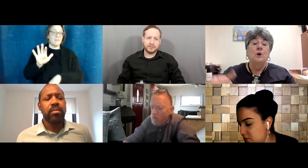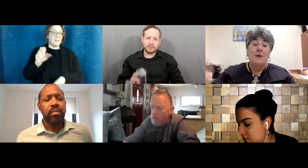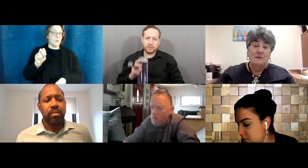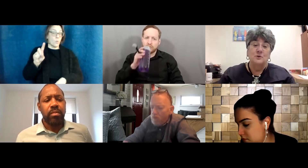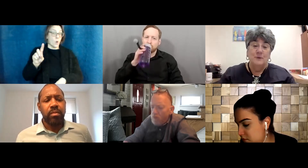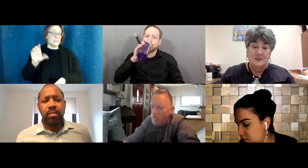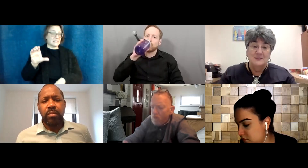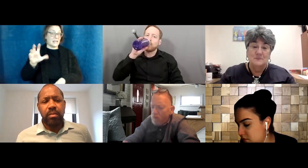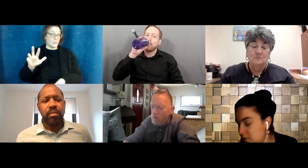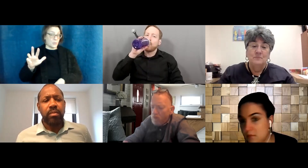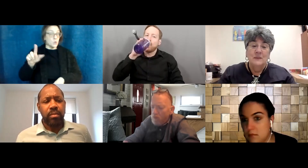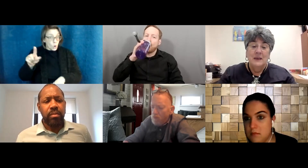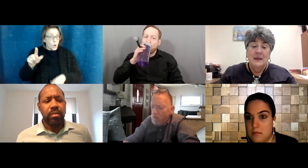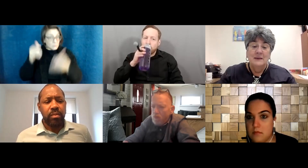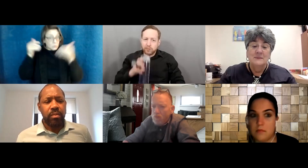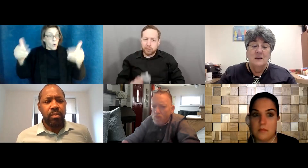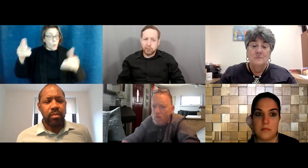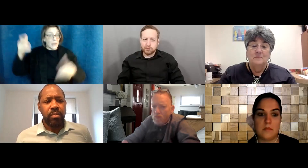could go after grants.